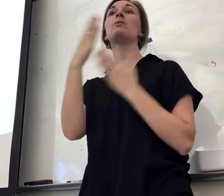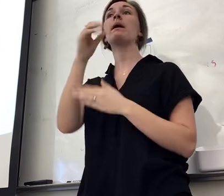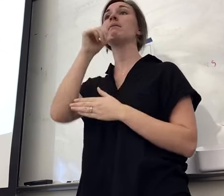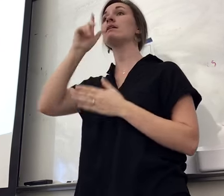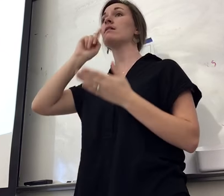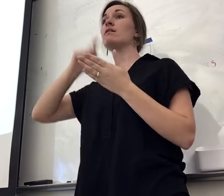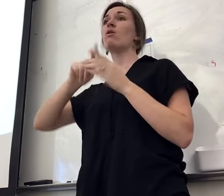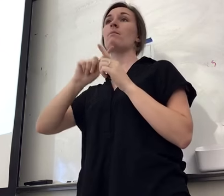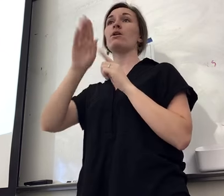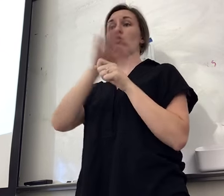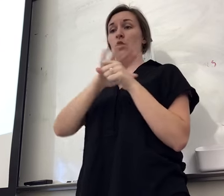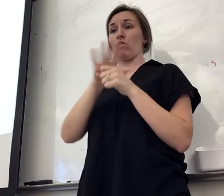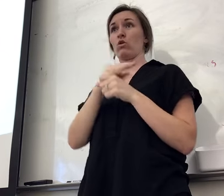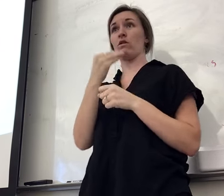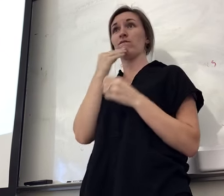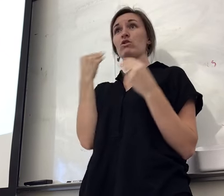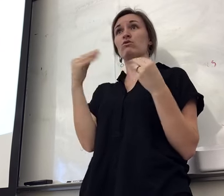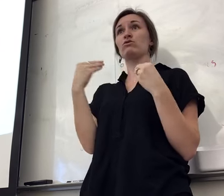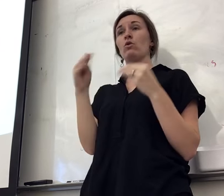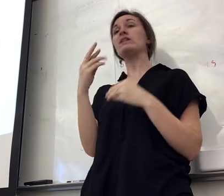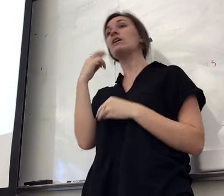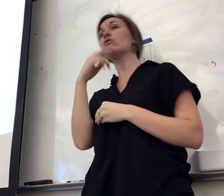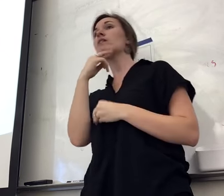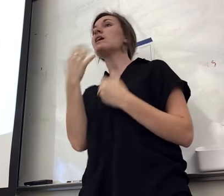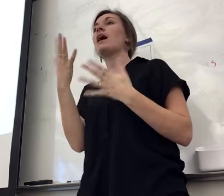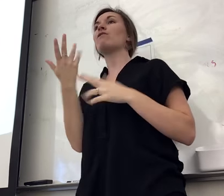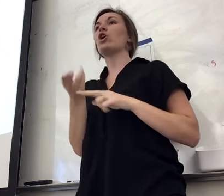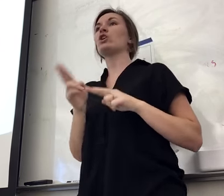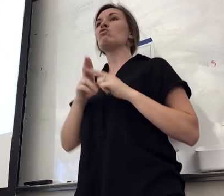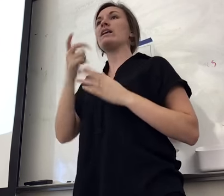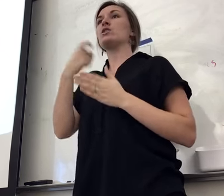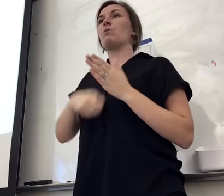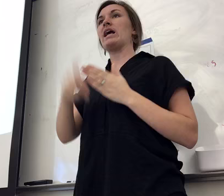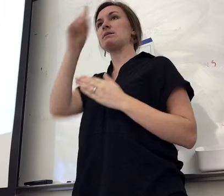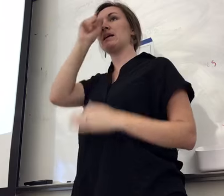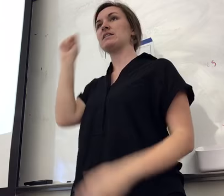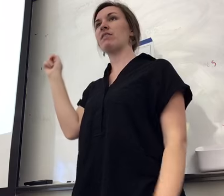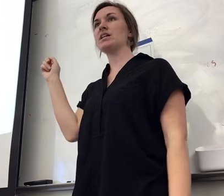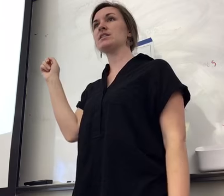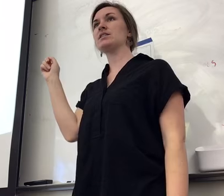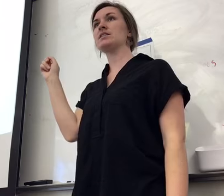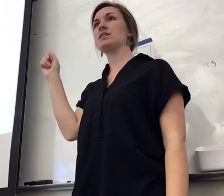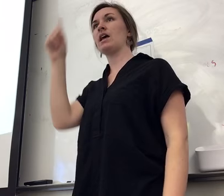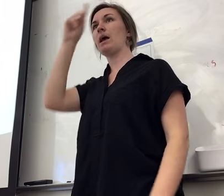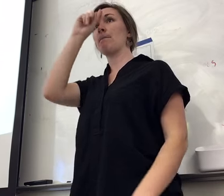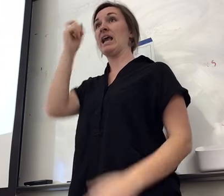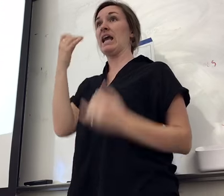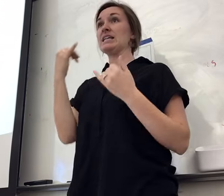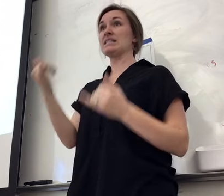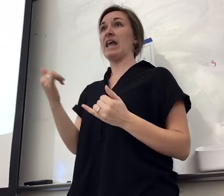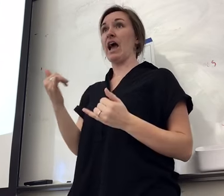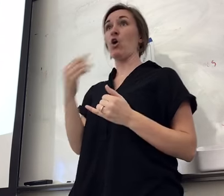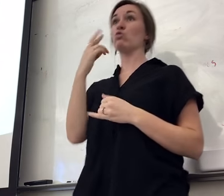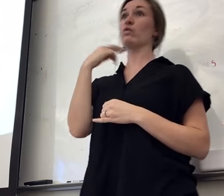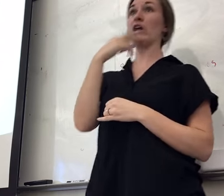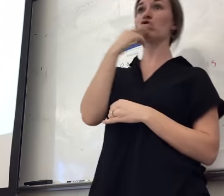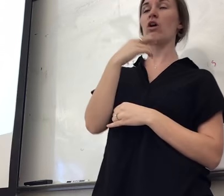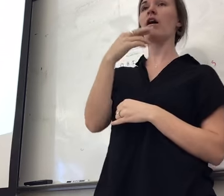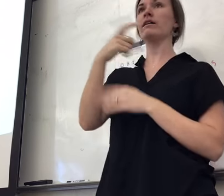stores, as well as your restaurants, have already raised the prices because of this tariff, because they have to spend more money to get it. So I went to Chili's the other day. All the